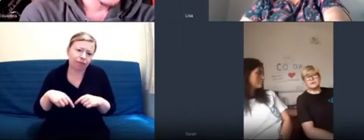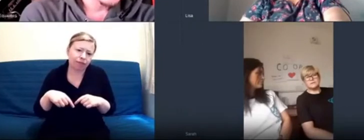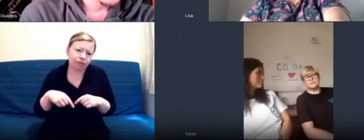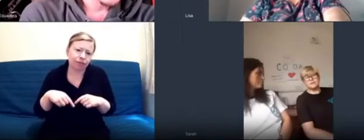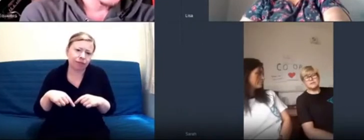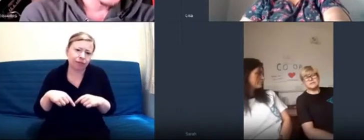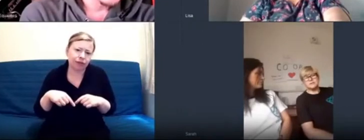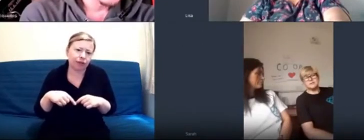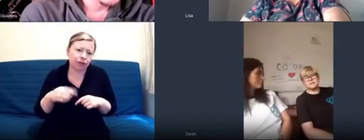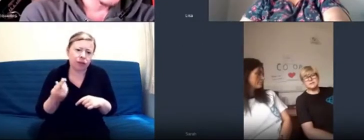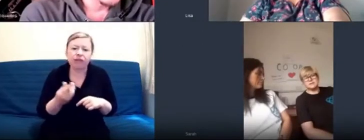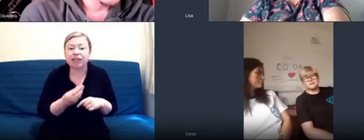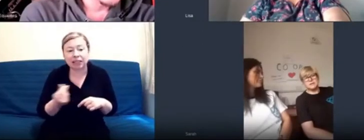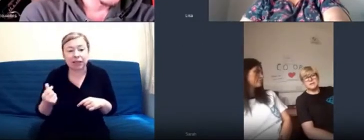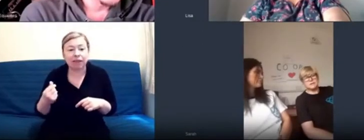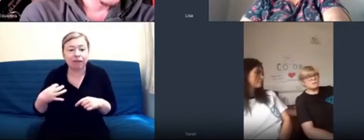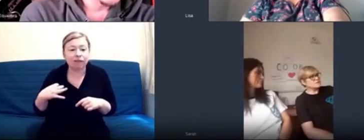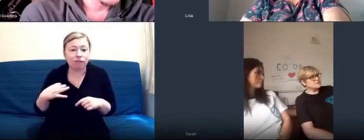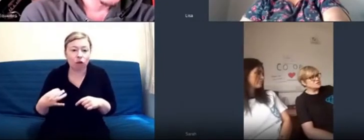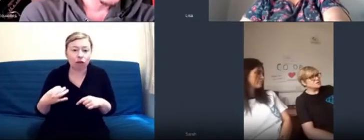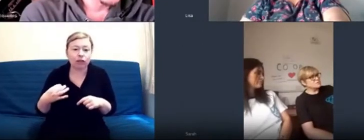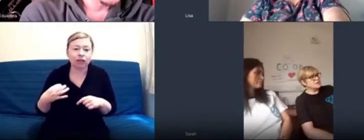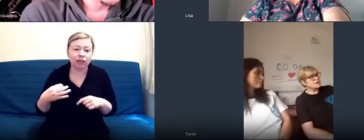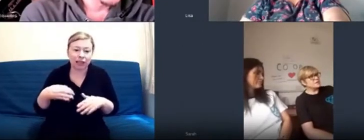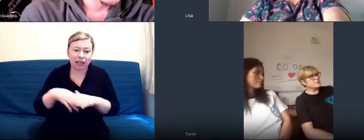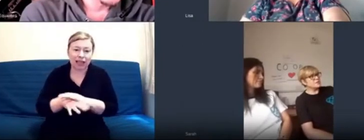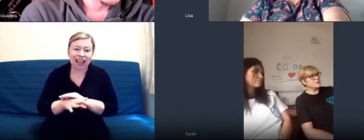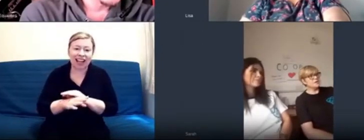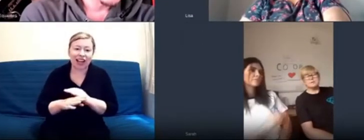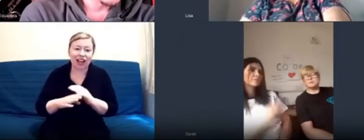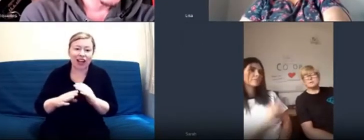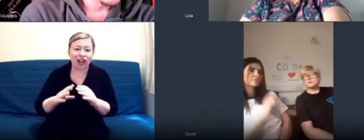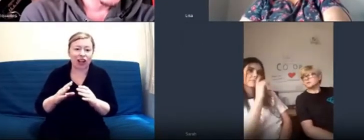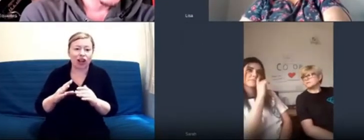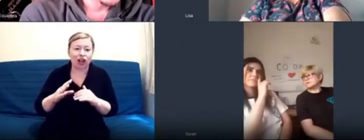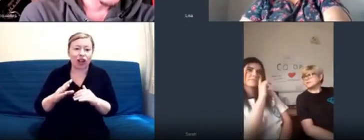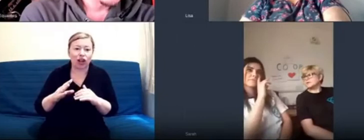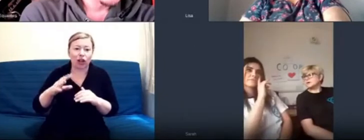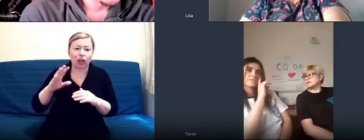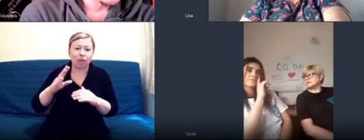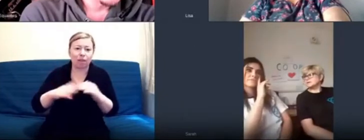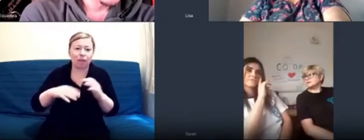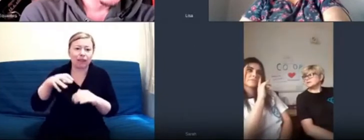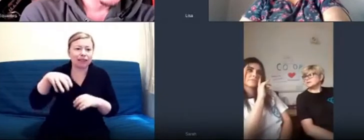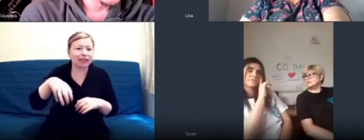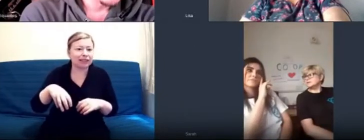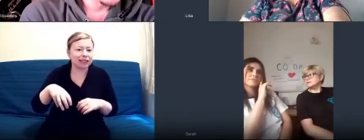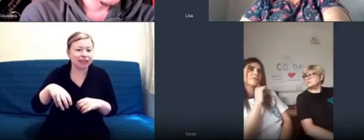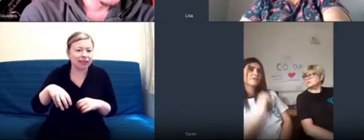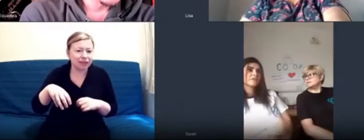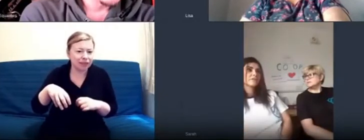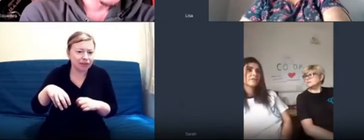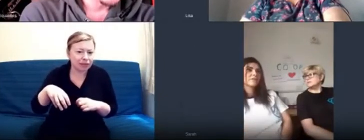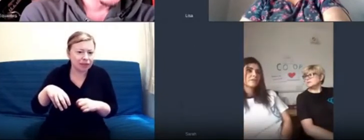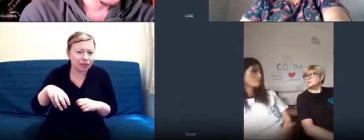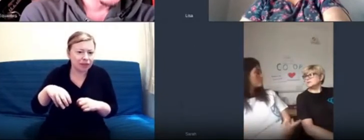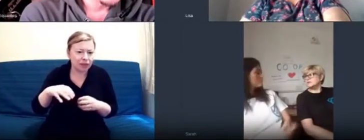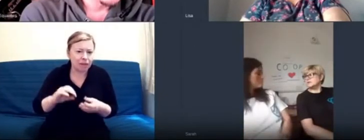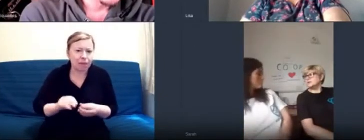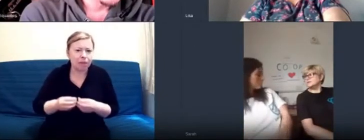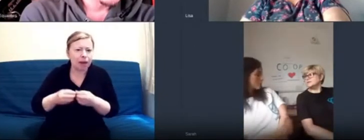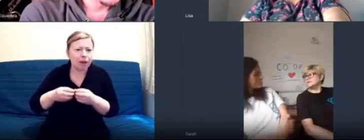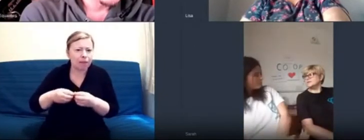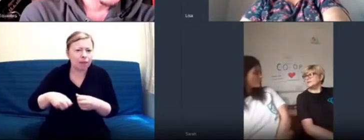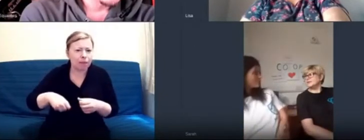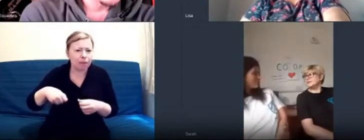have quite a few volunteers in the cottage making up. Do you want to speak about the bags, actually, so we know what I'm talking